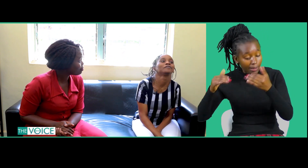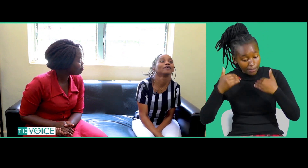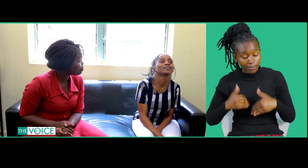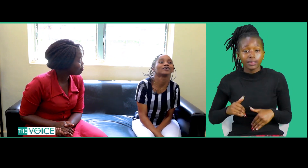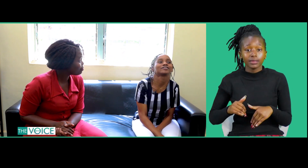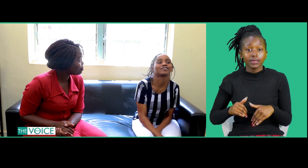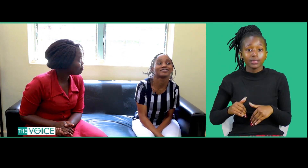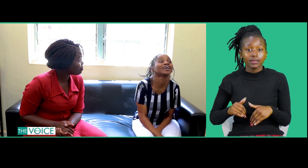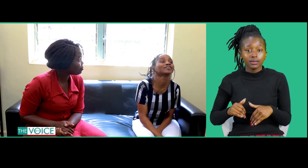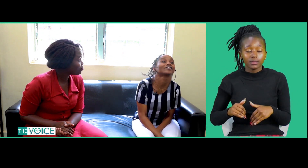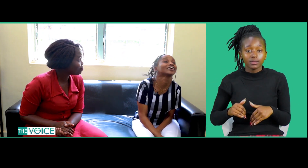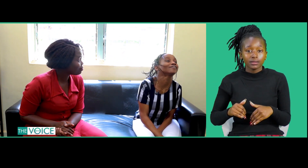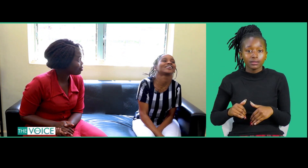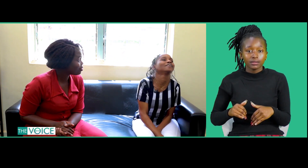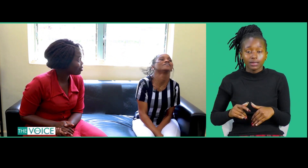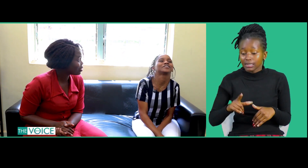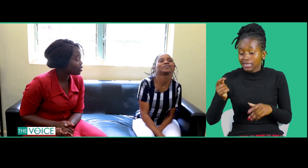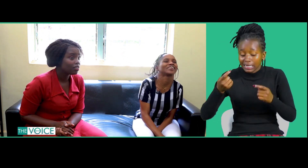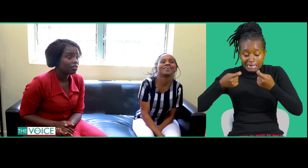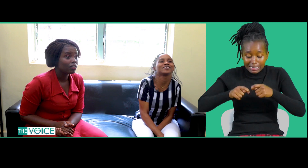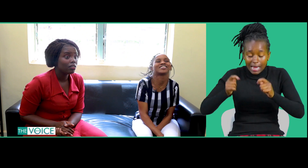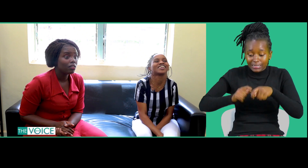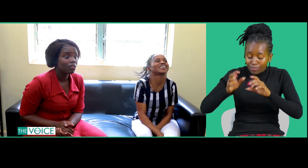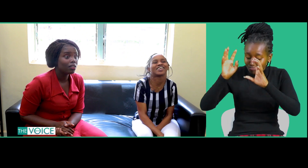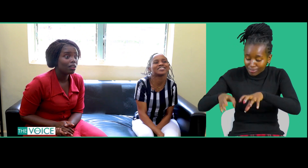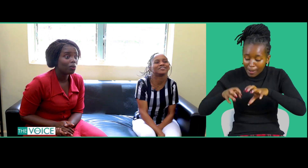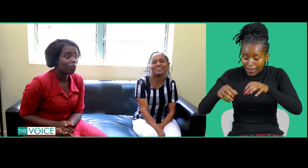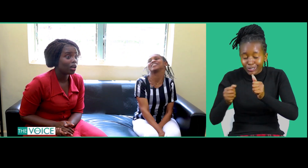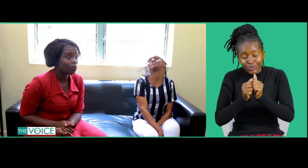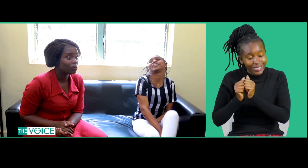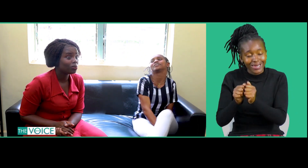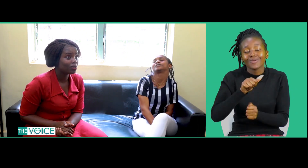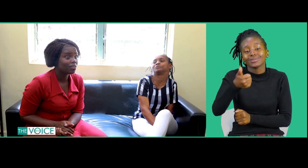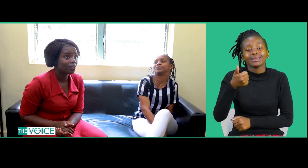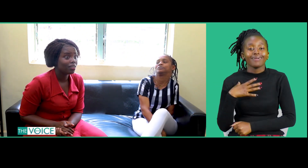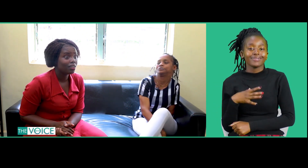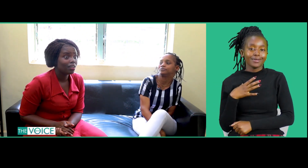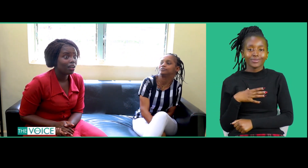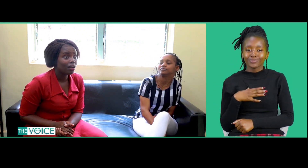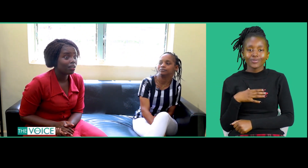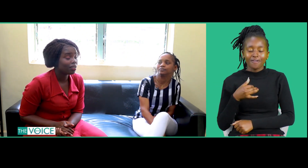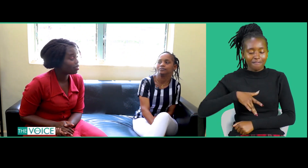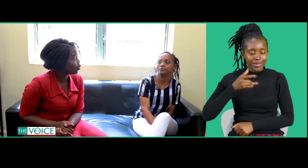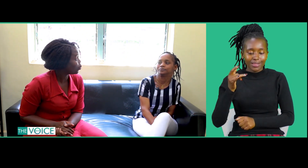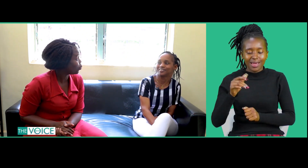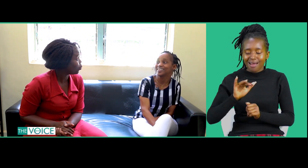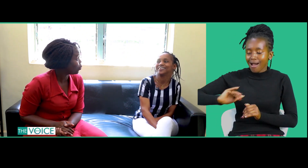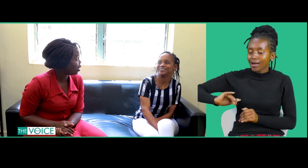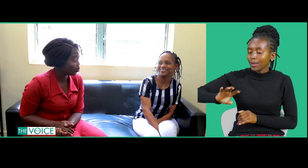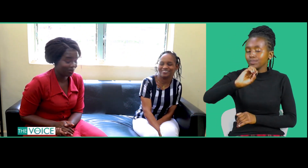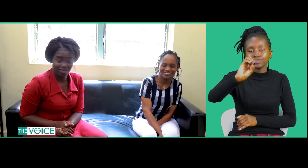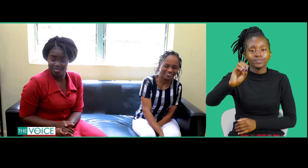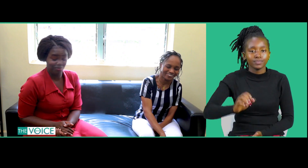I remember I was also trying to dig with them. So there was nothing that was special to me.